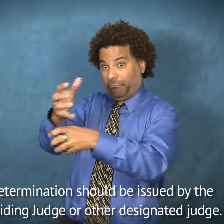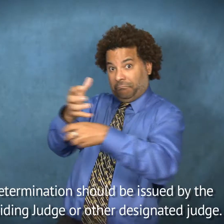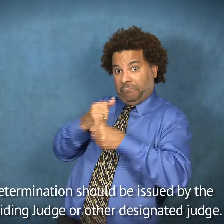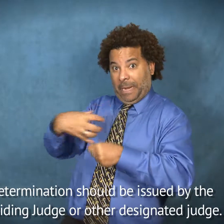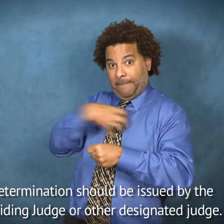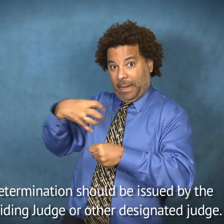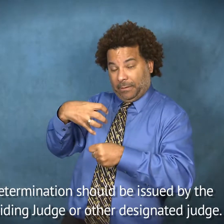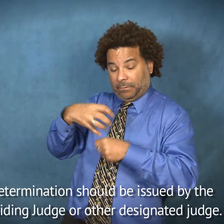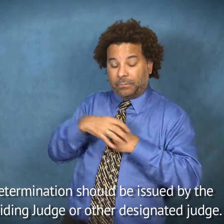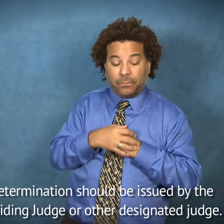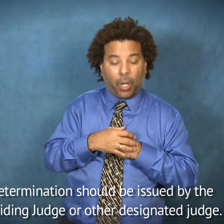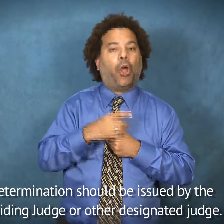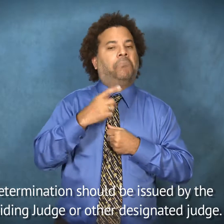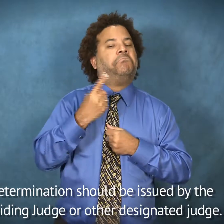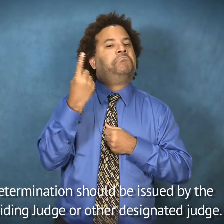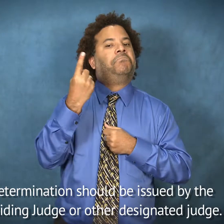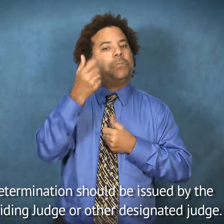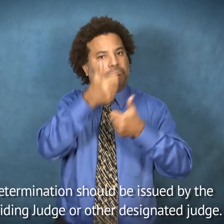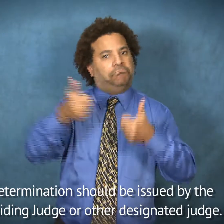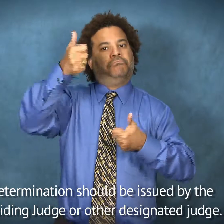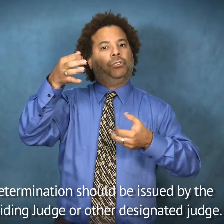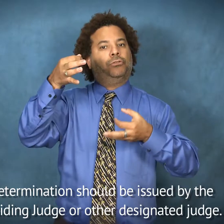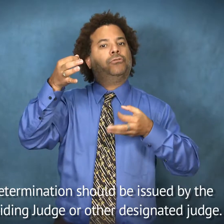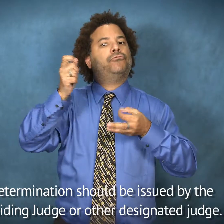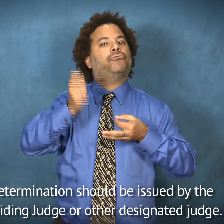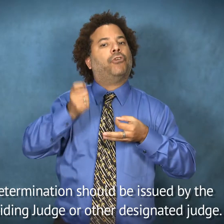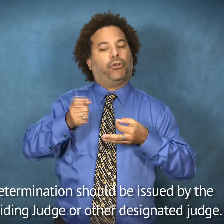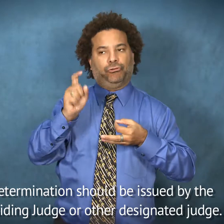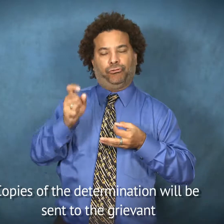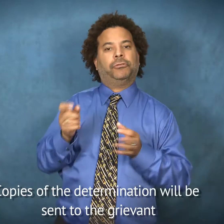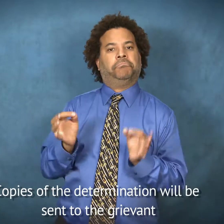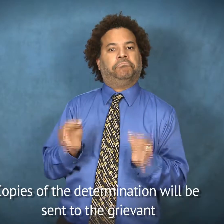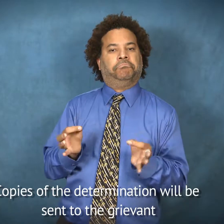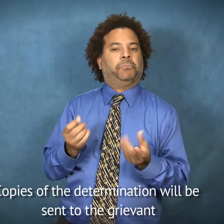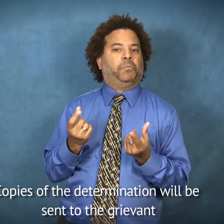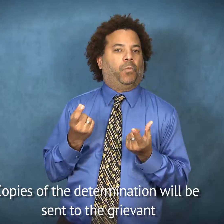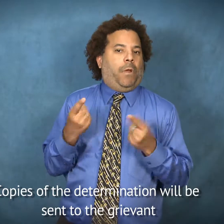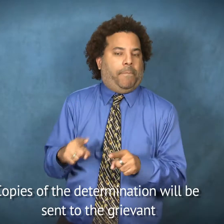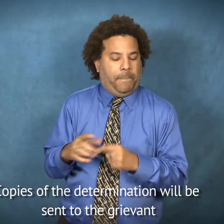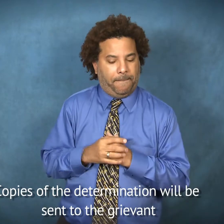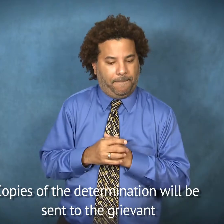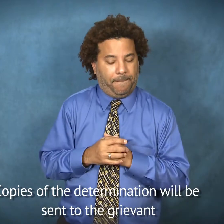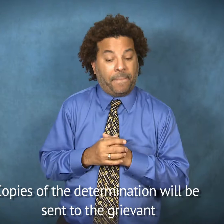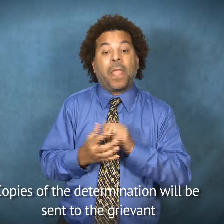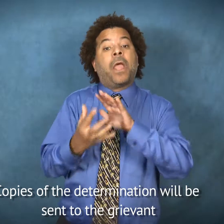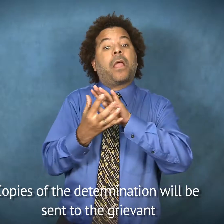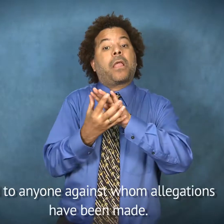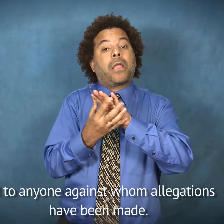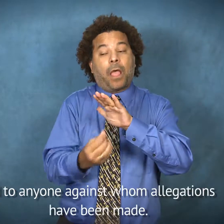a determination should be issued by the presiding judge or other designated judge. Copies of the determination will be sent to the grievant and to